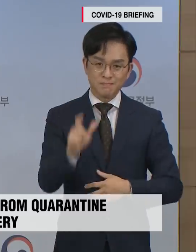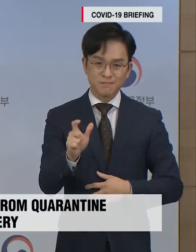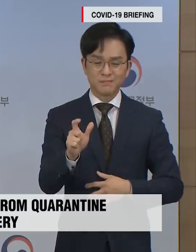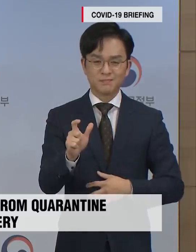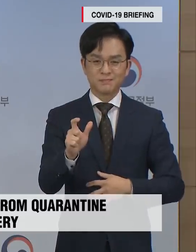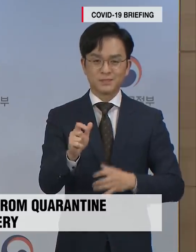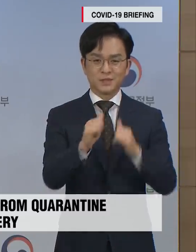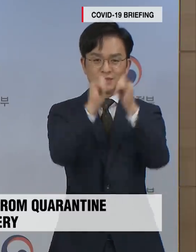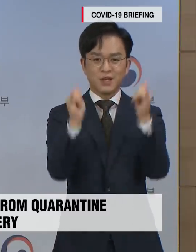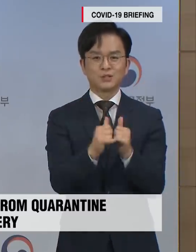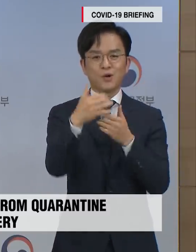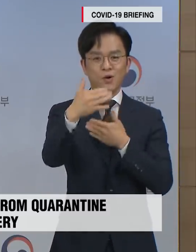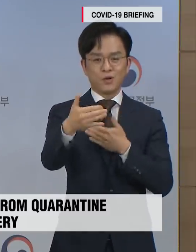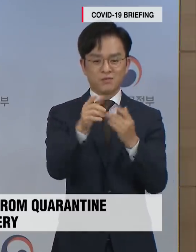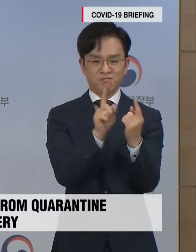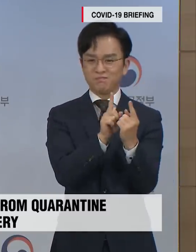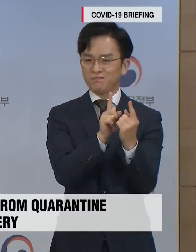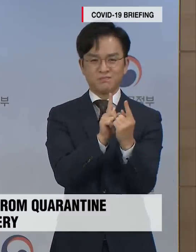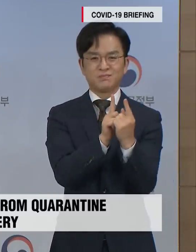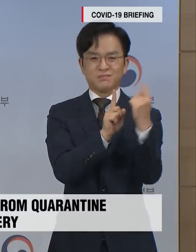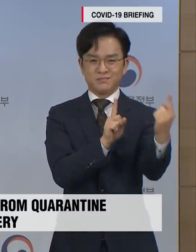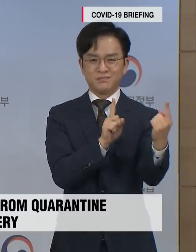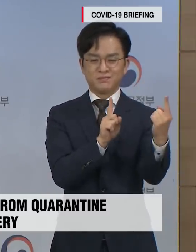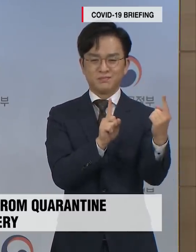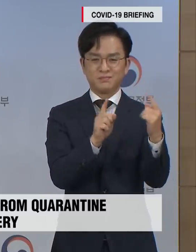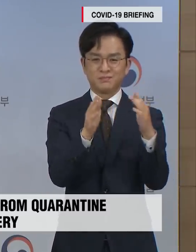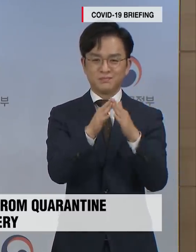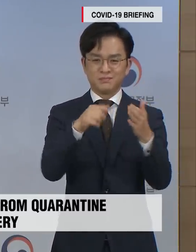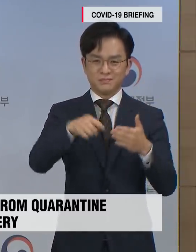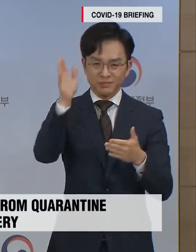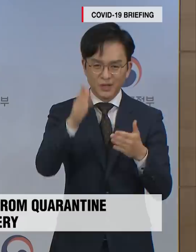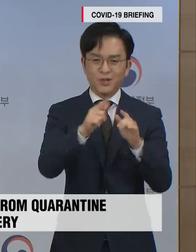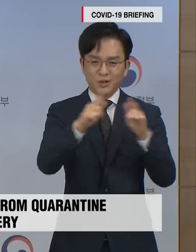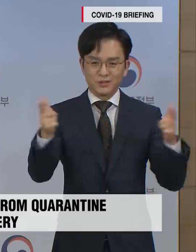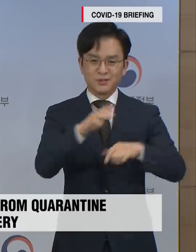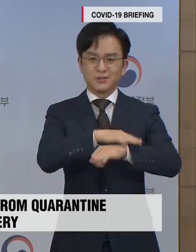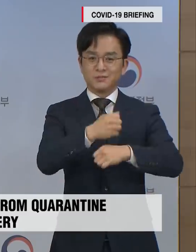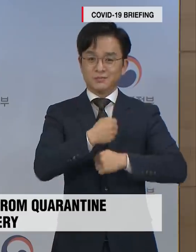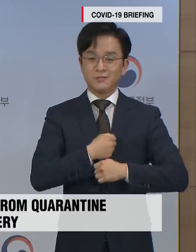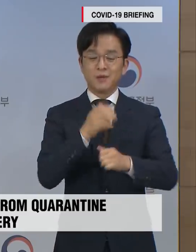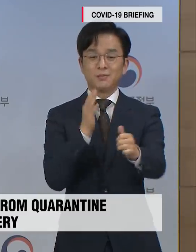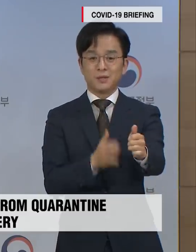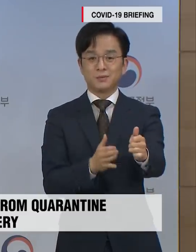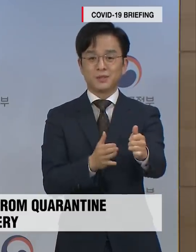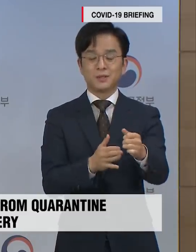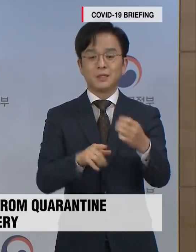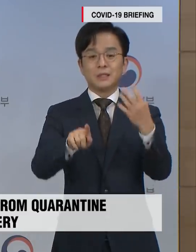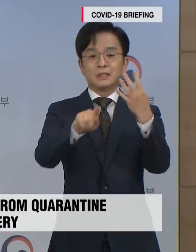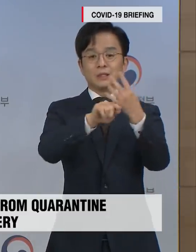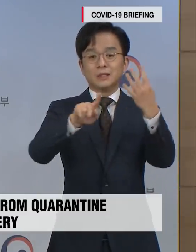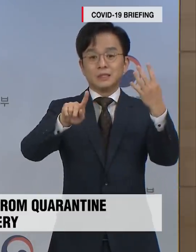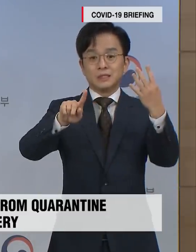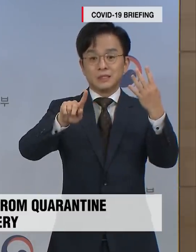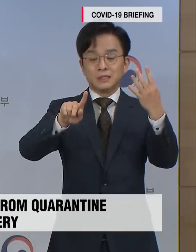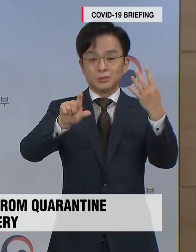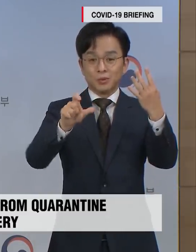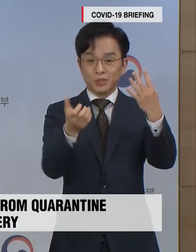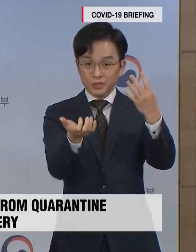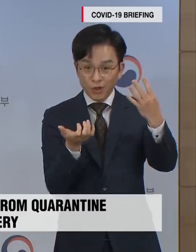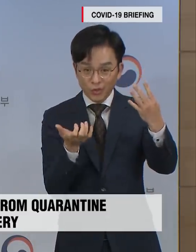social distancing and strengthen its measures. And he has made this request to our citizens. And also, during